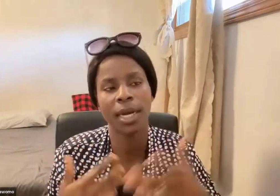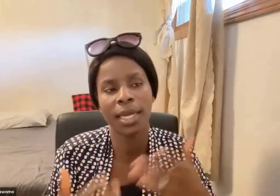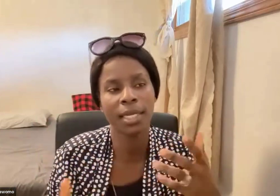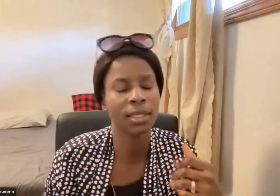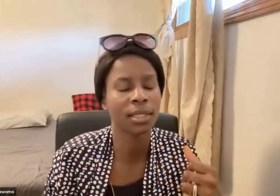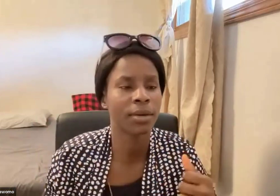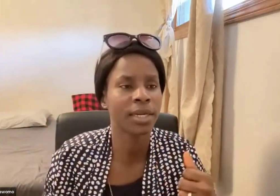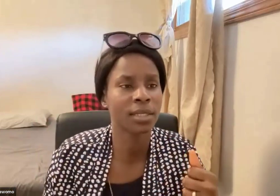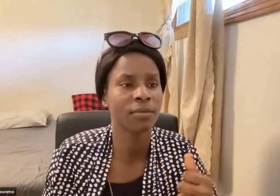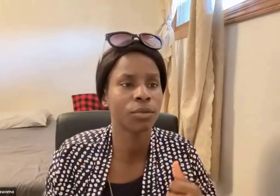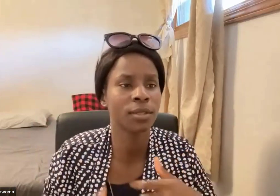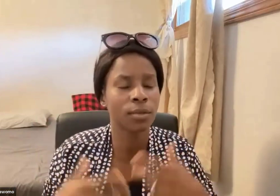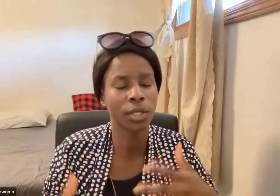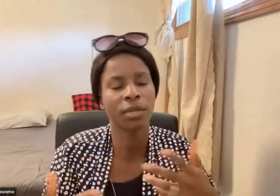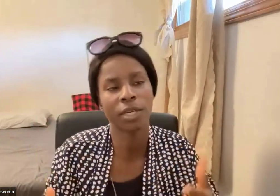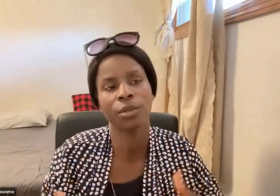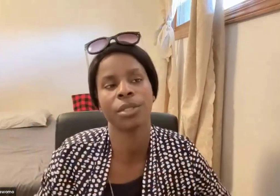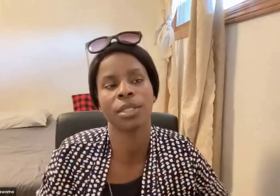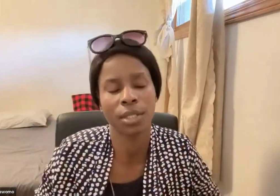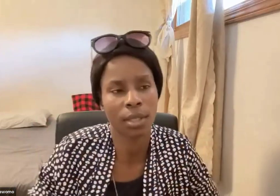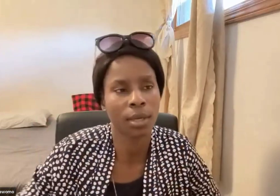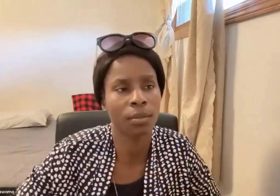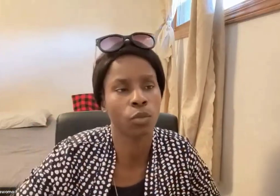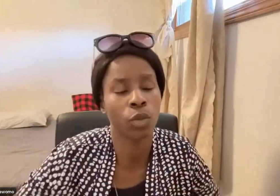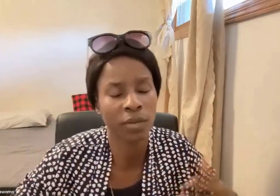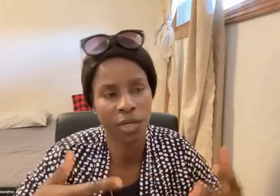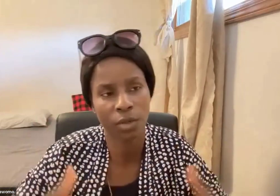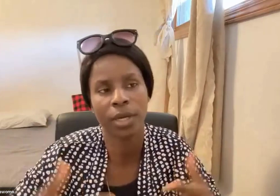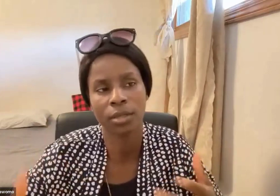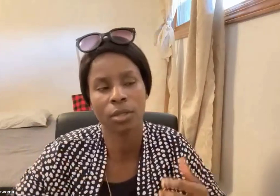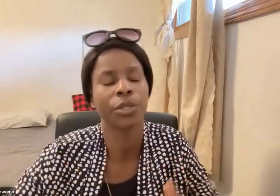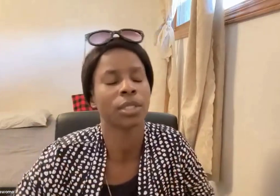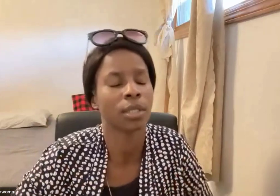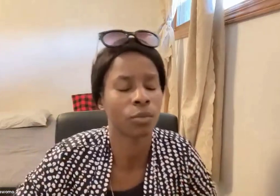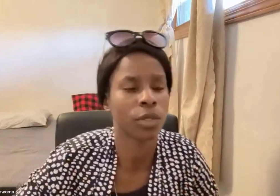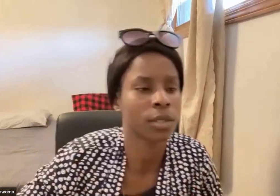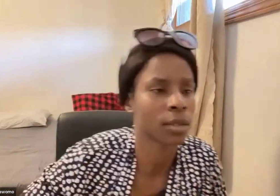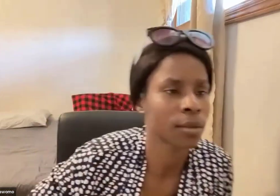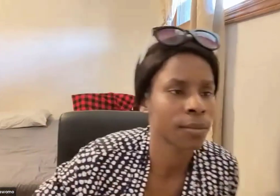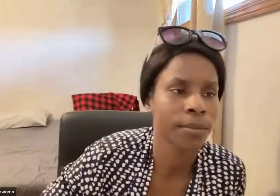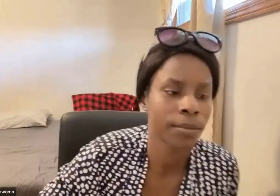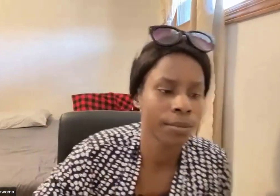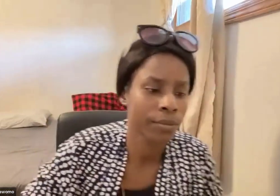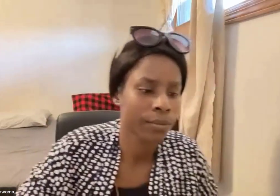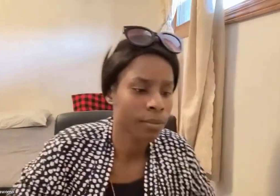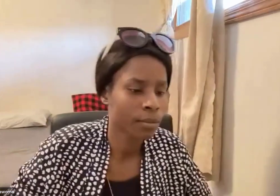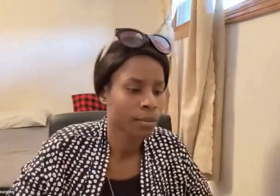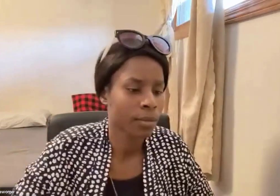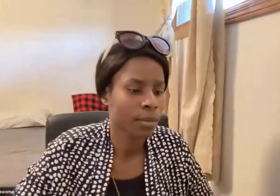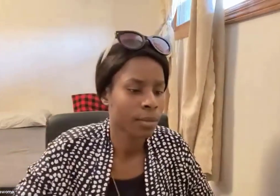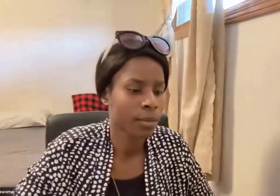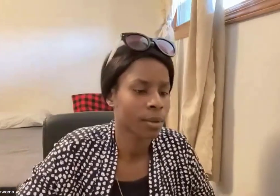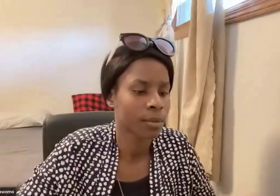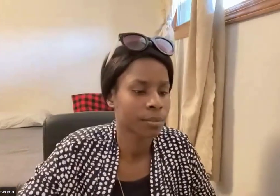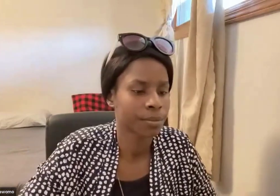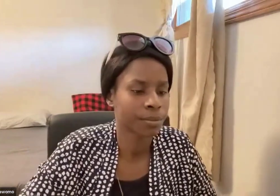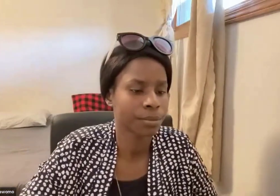time they are highly interactive with whatever you're teaching them, whatever you are supporting them with.